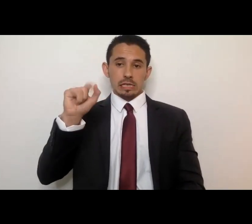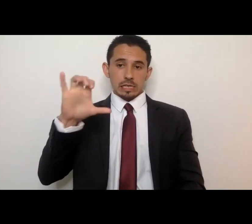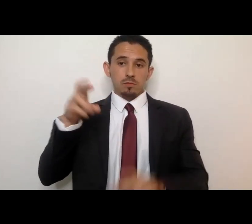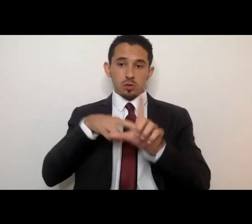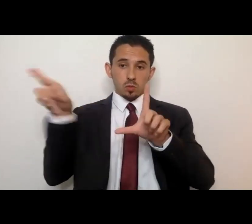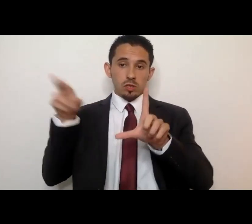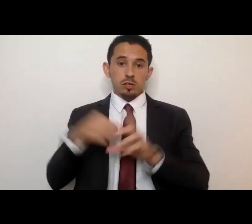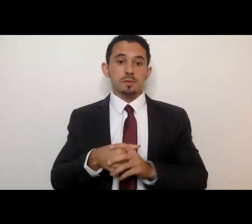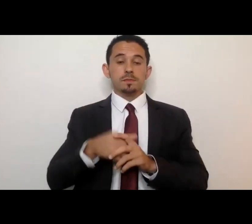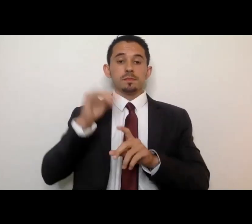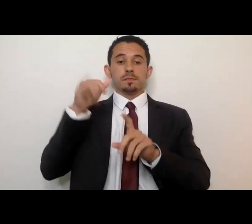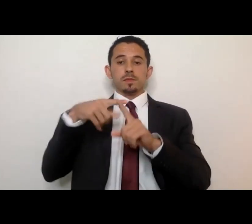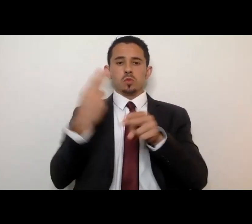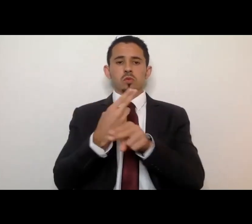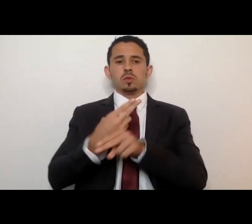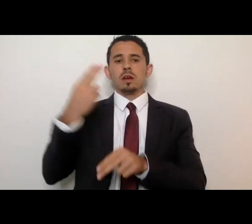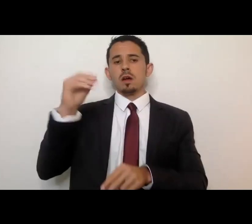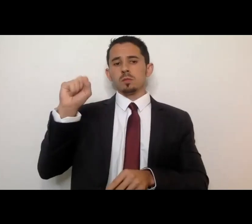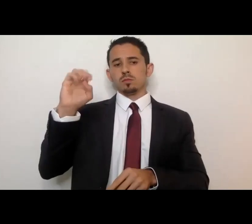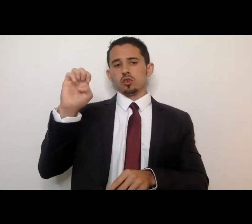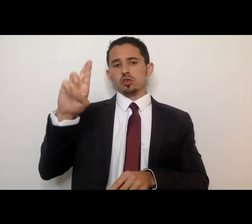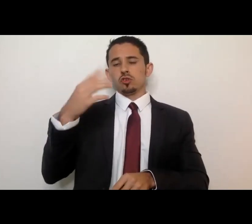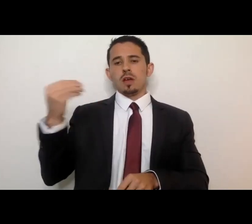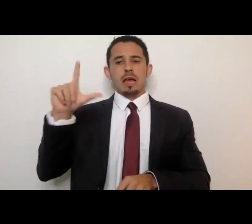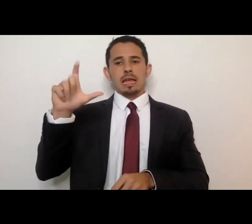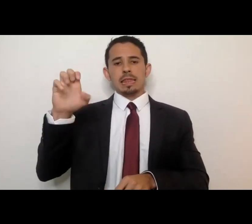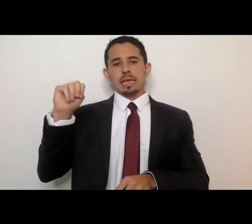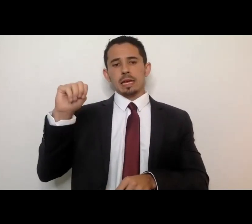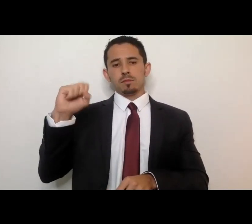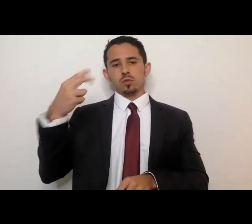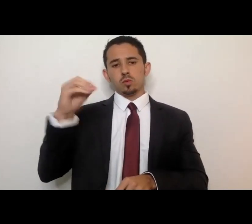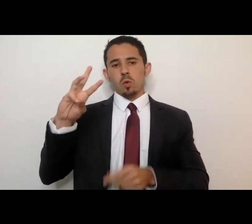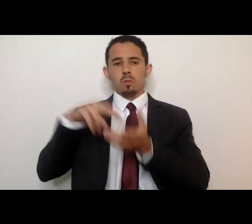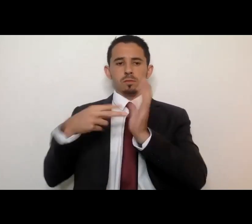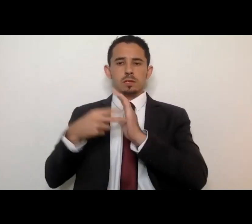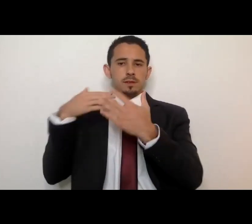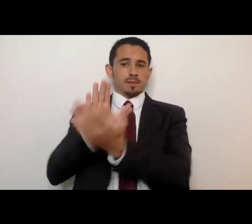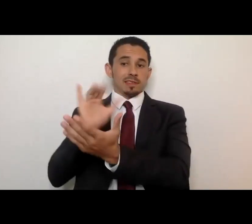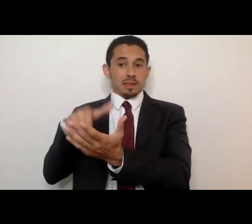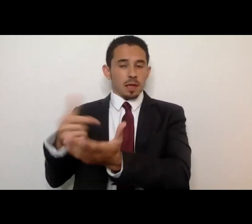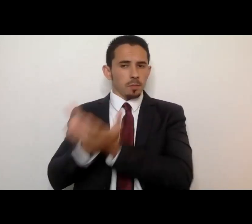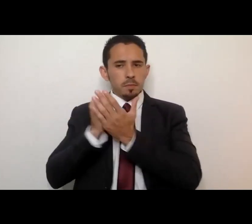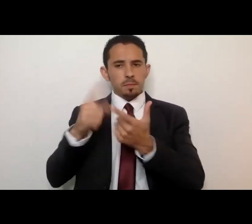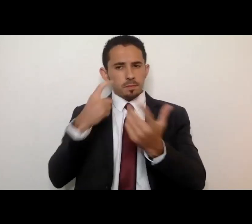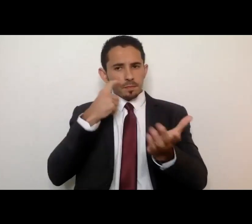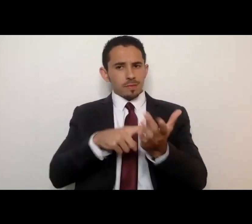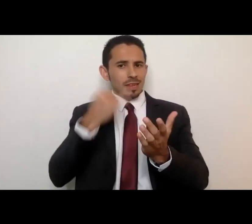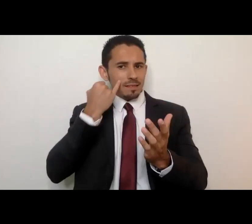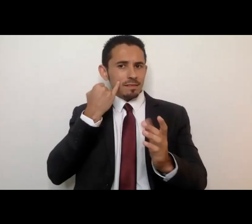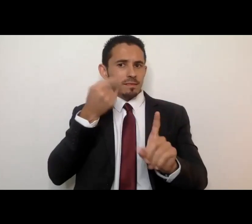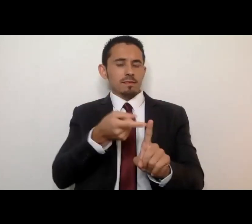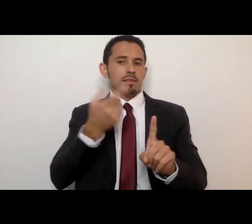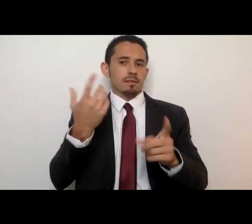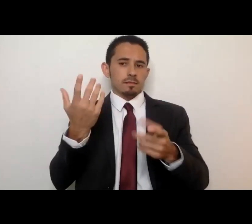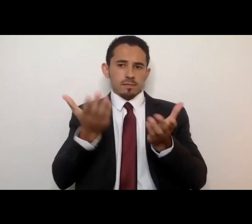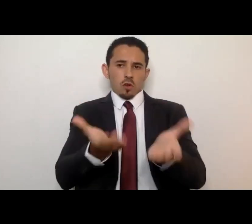Then I ran a multivariate logistic regression. And for this, I used Hosmer and Lamashow's purposeful method,